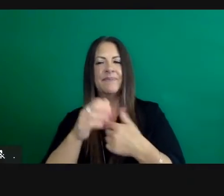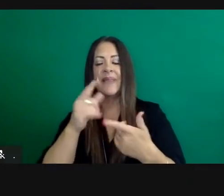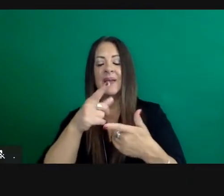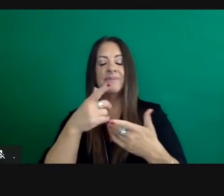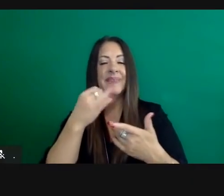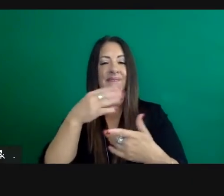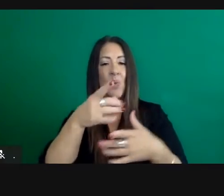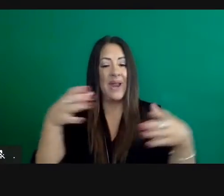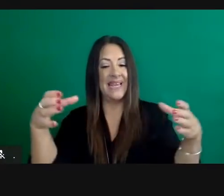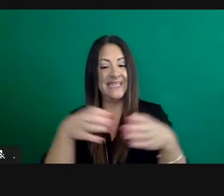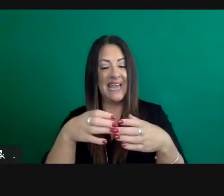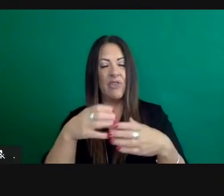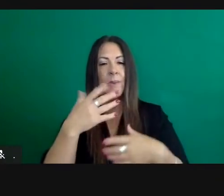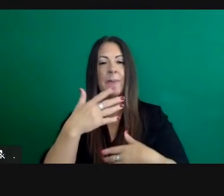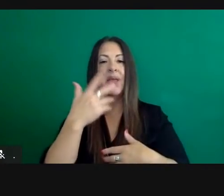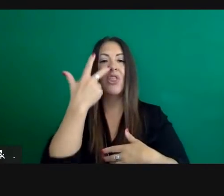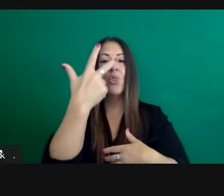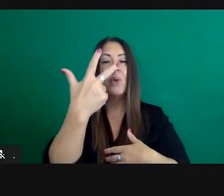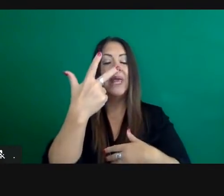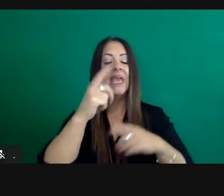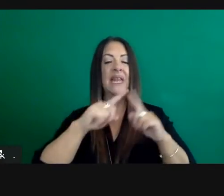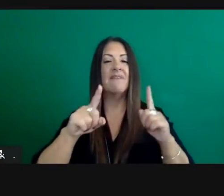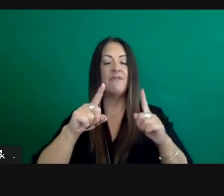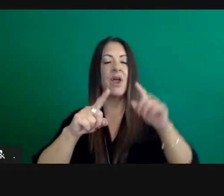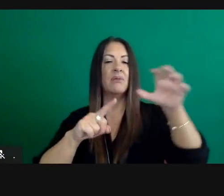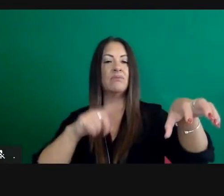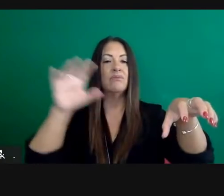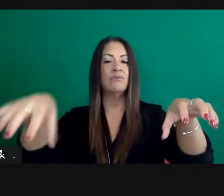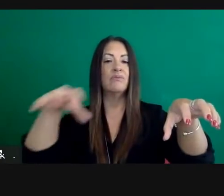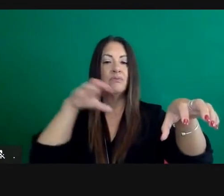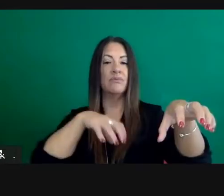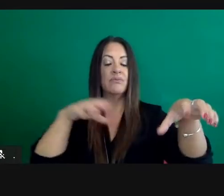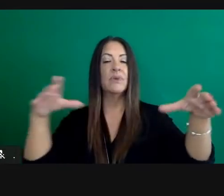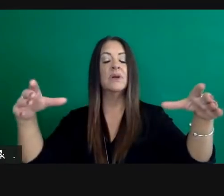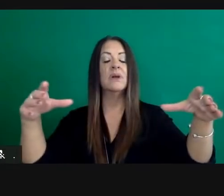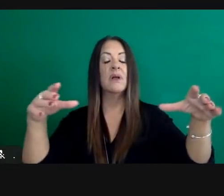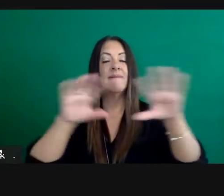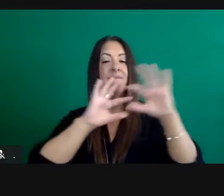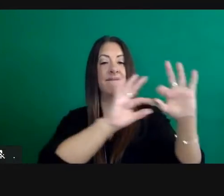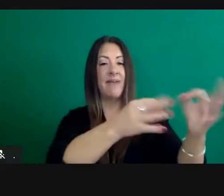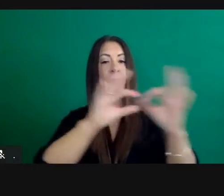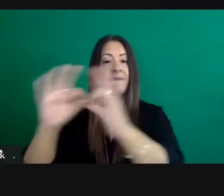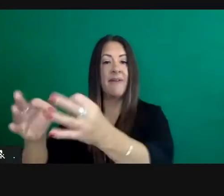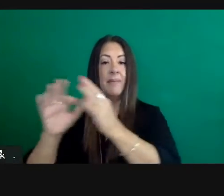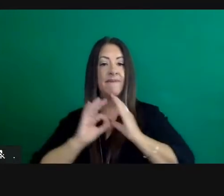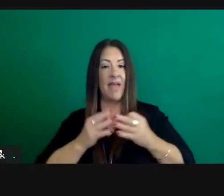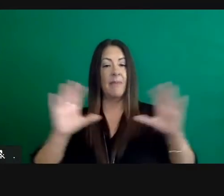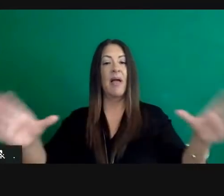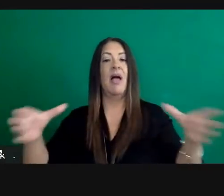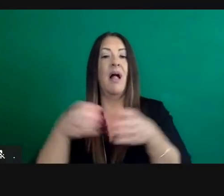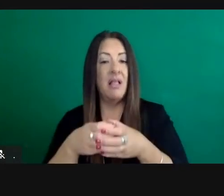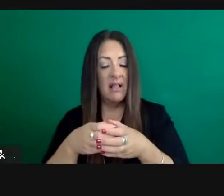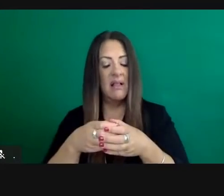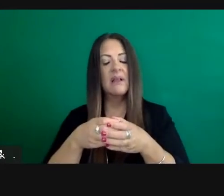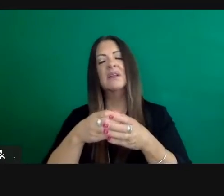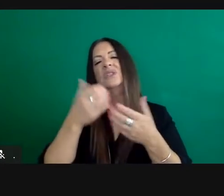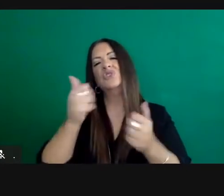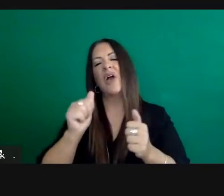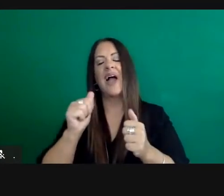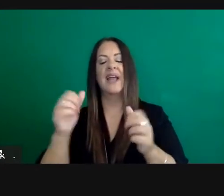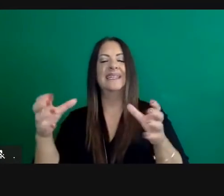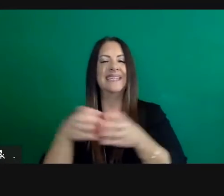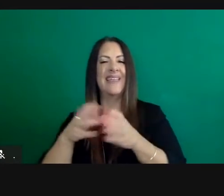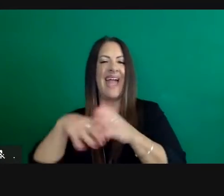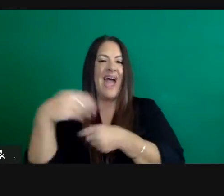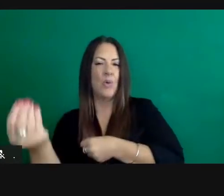as possible, following the rules of wearing your mask, keeping physically distanced, washing your hands,